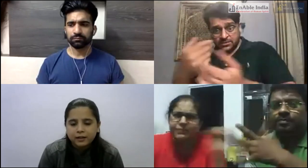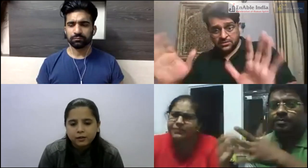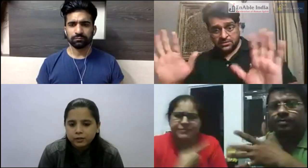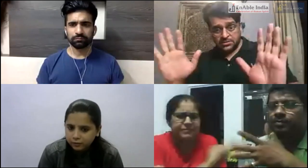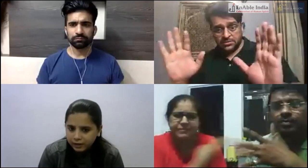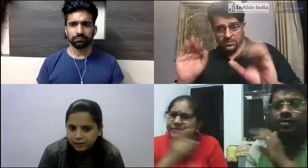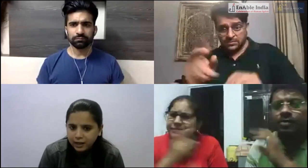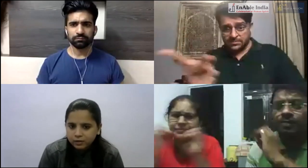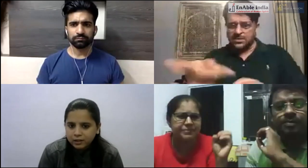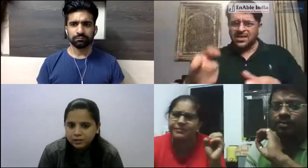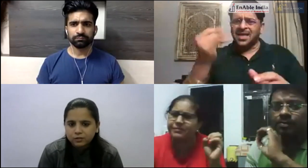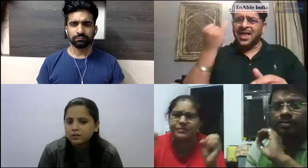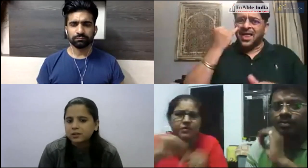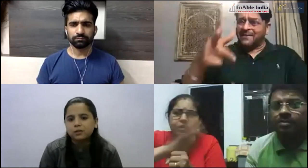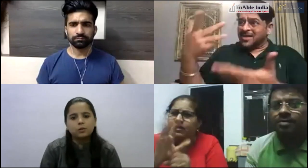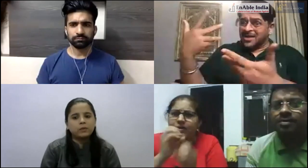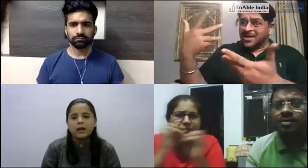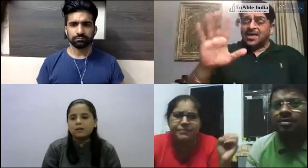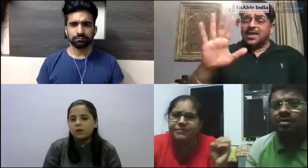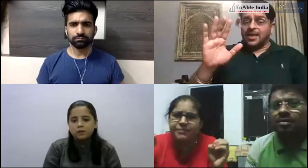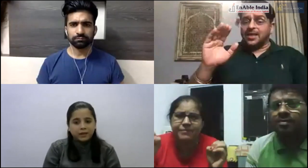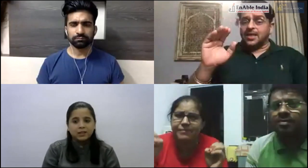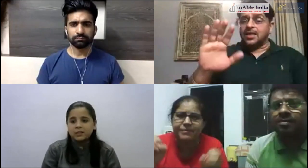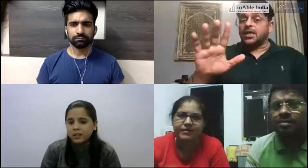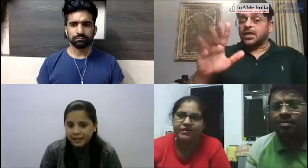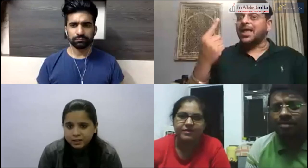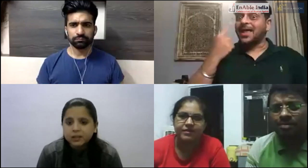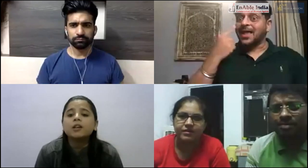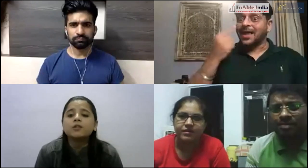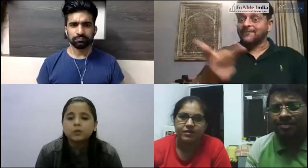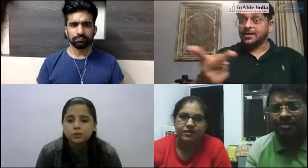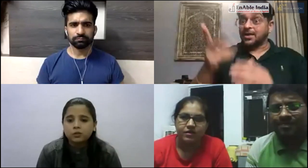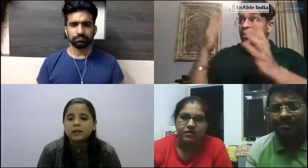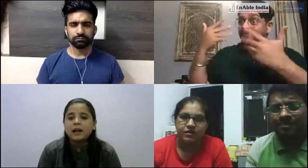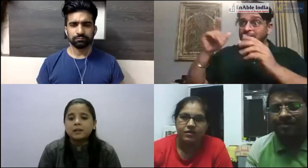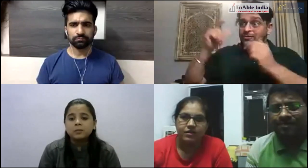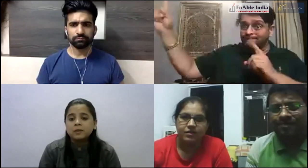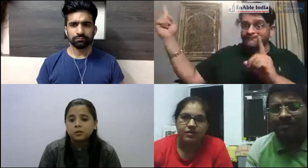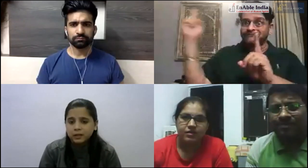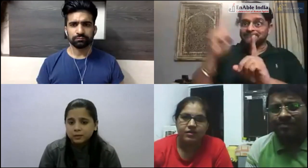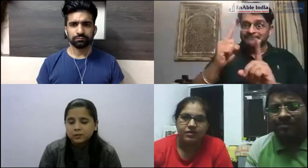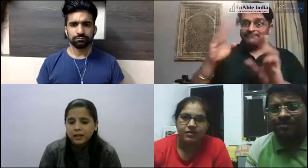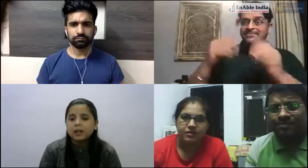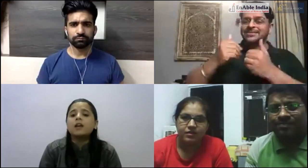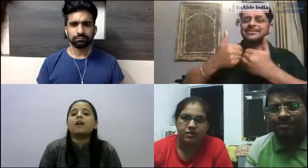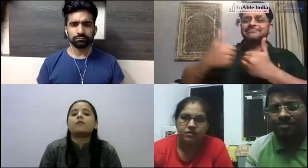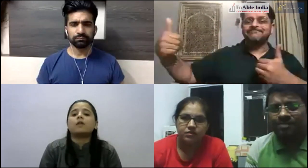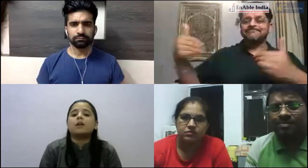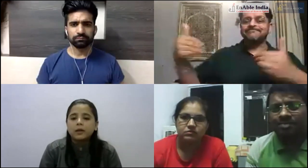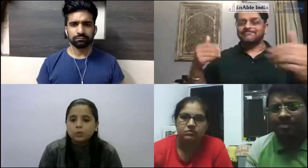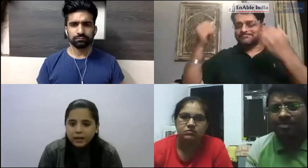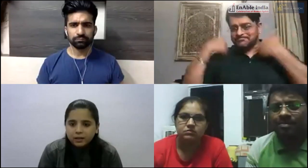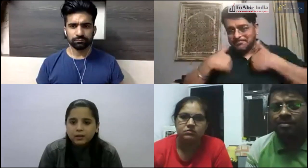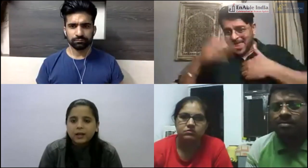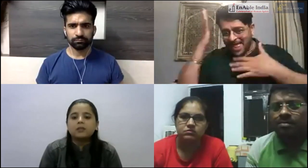and later on if we can have the relation, so you're saying no, we haven't vaccinated yet. So Dr. Alim saying, if you're